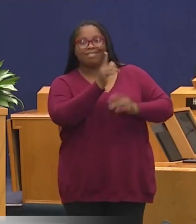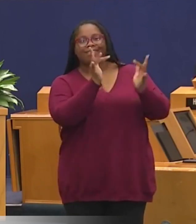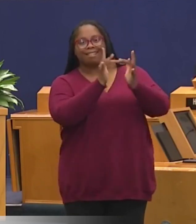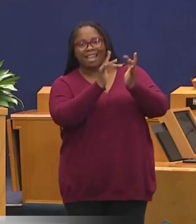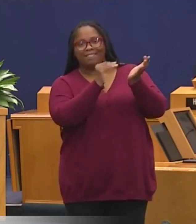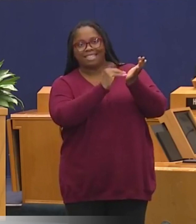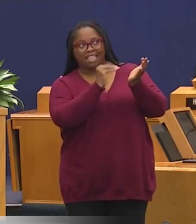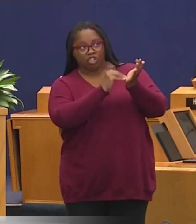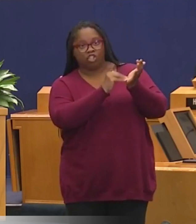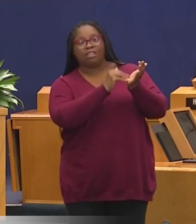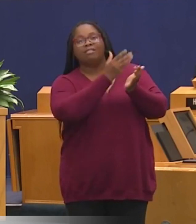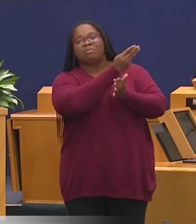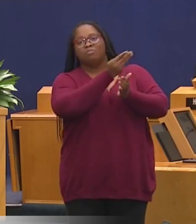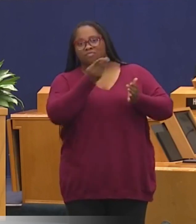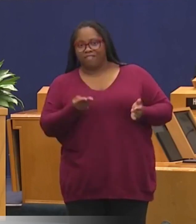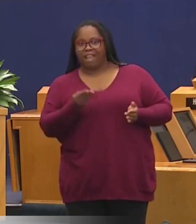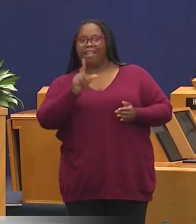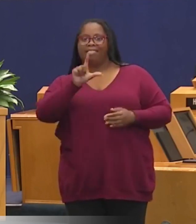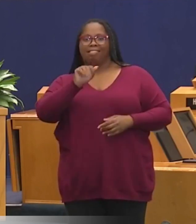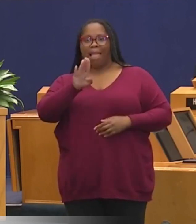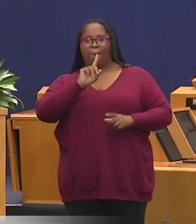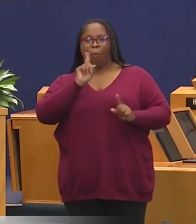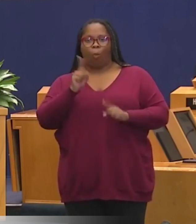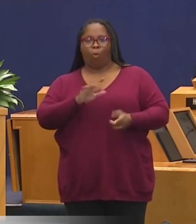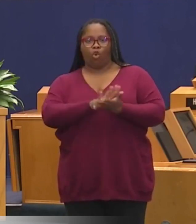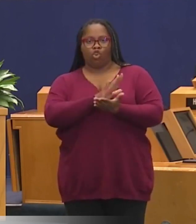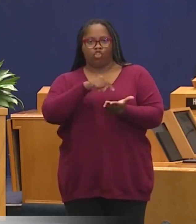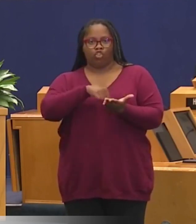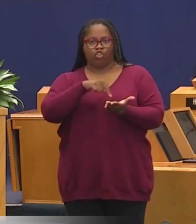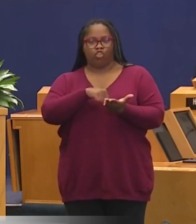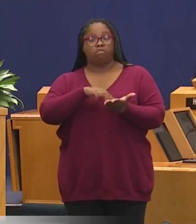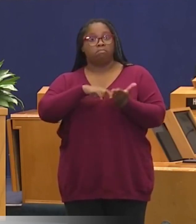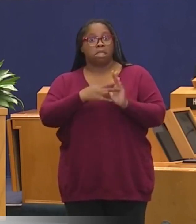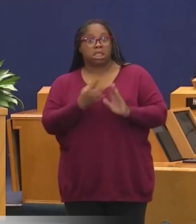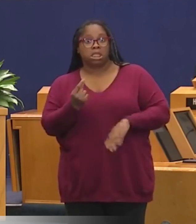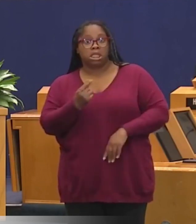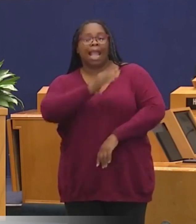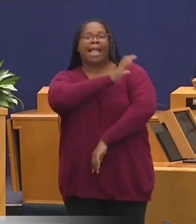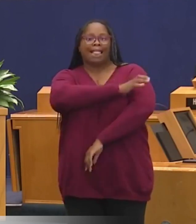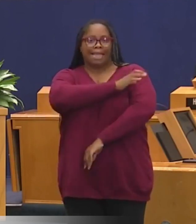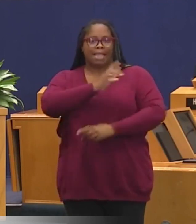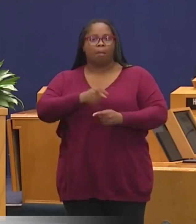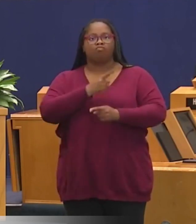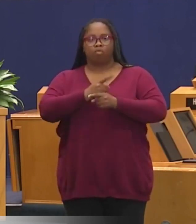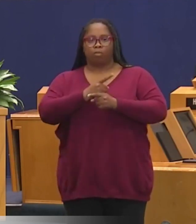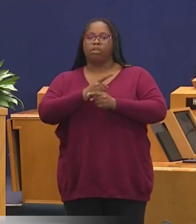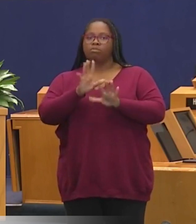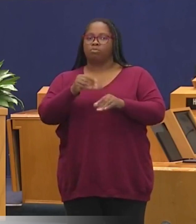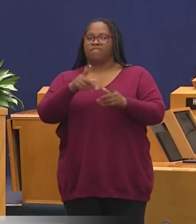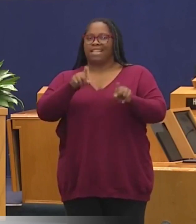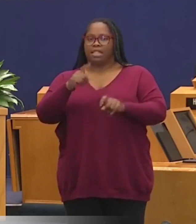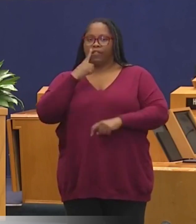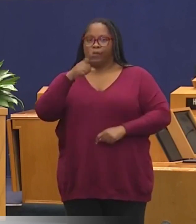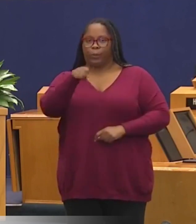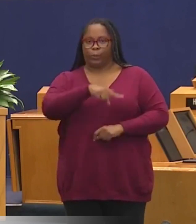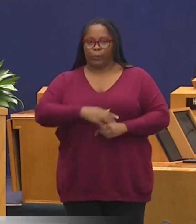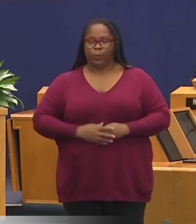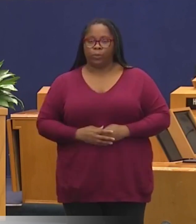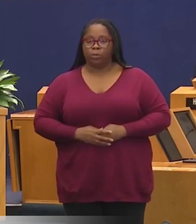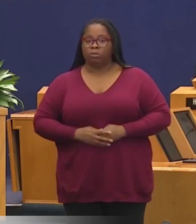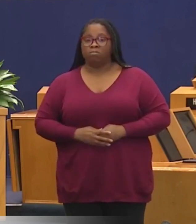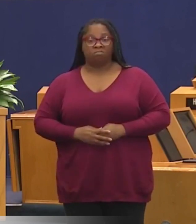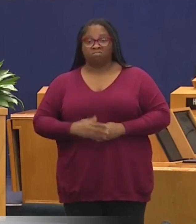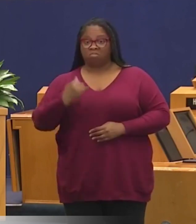in fact says it's appropriate for you, it's clinically appropriate for you to be tested. At this point, for everyone who's